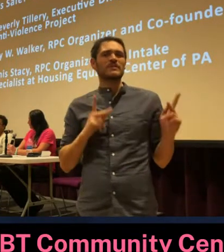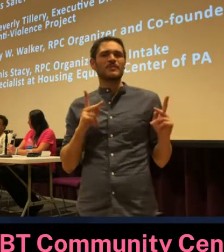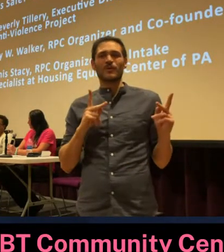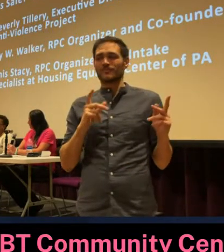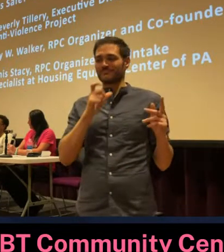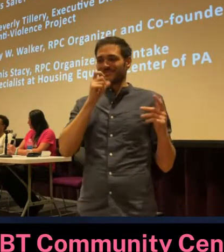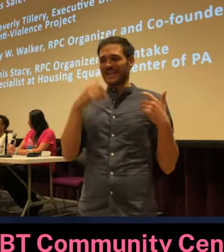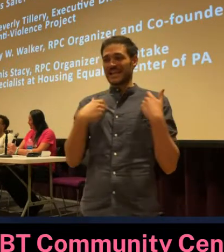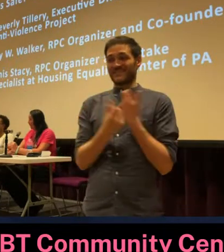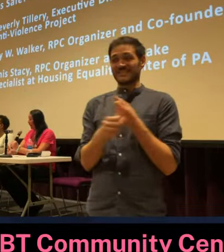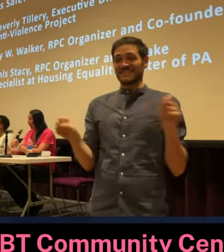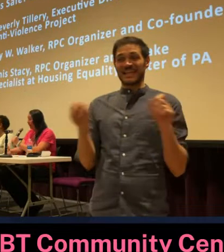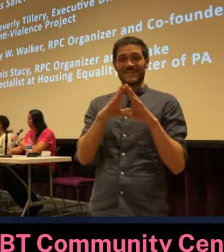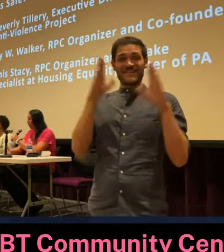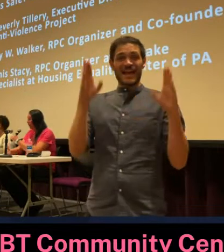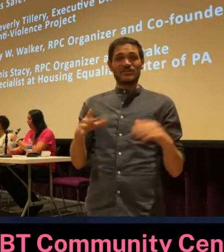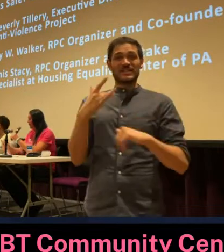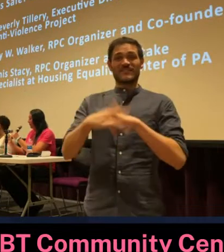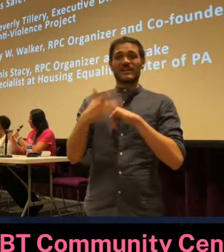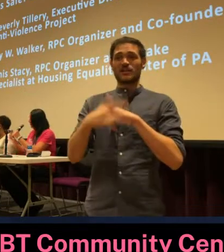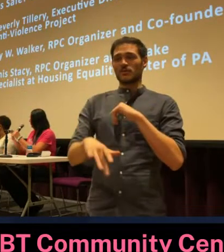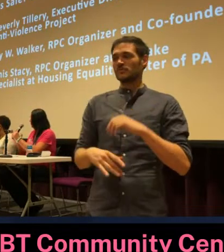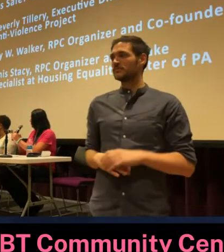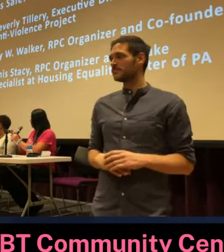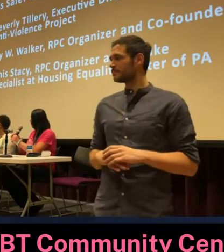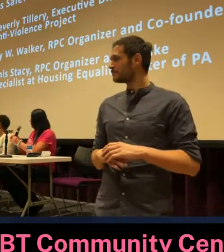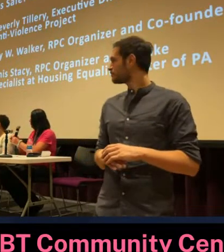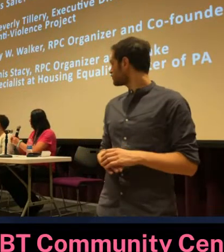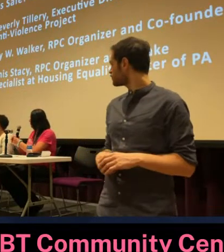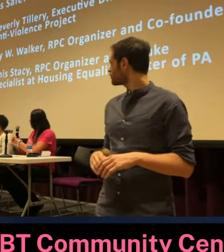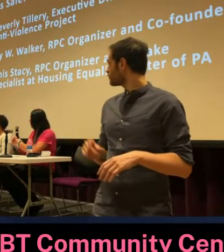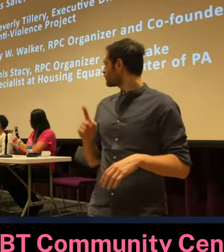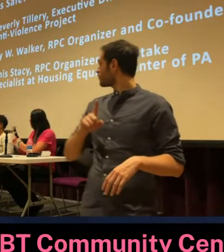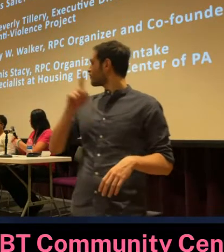options. And from a policy perspective,